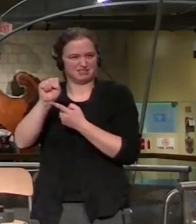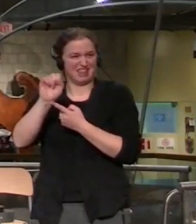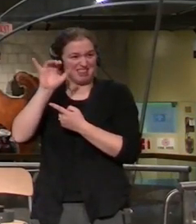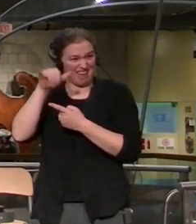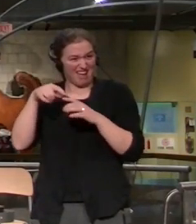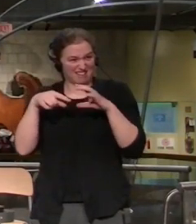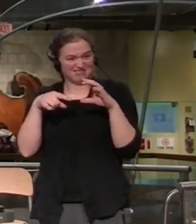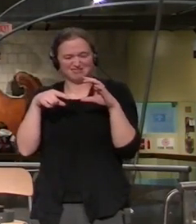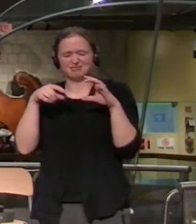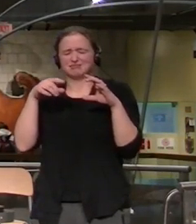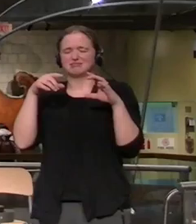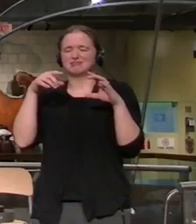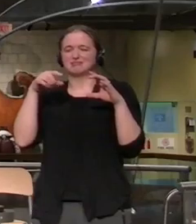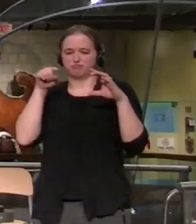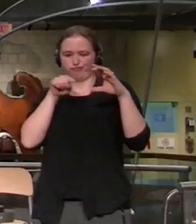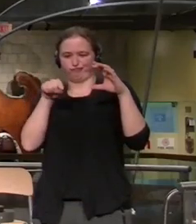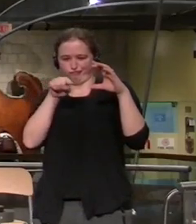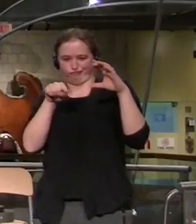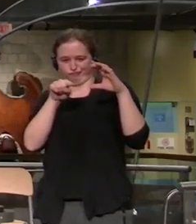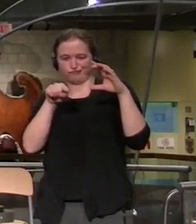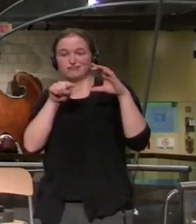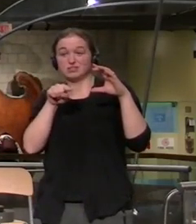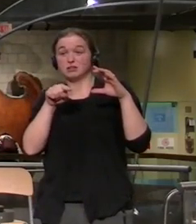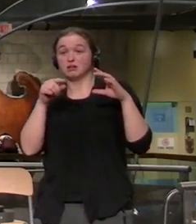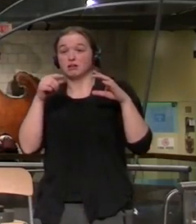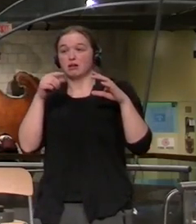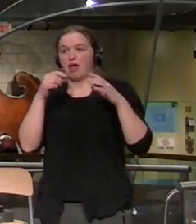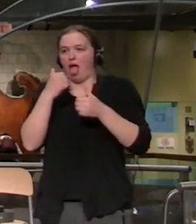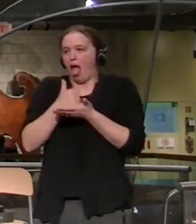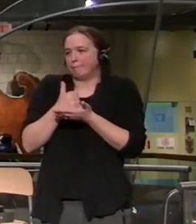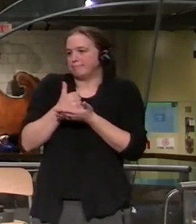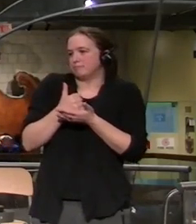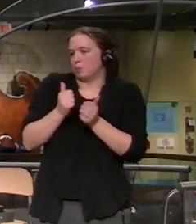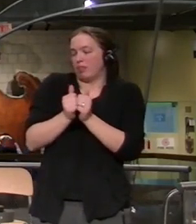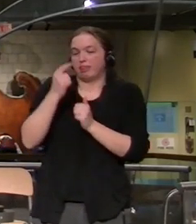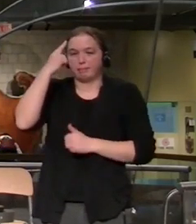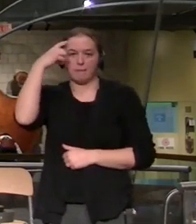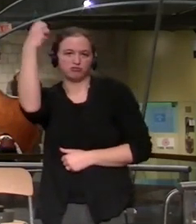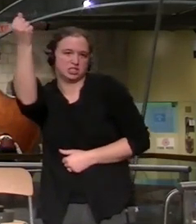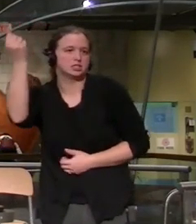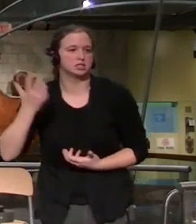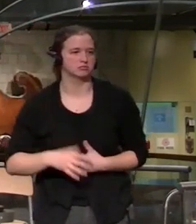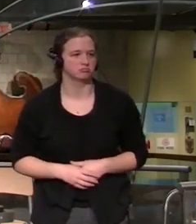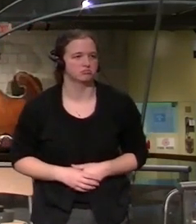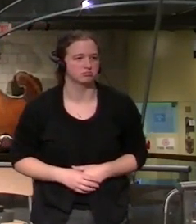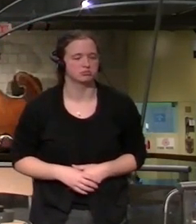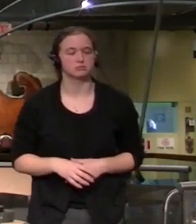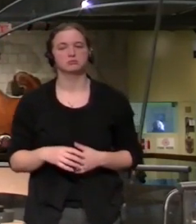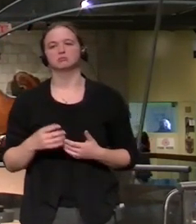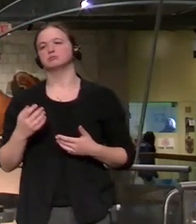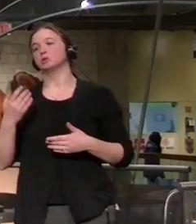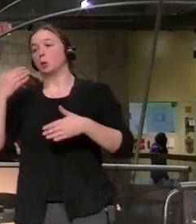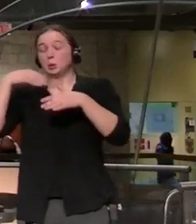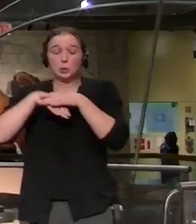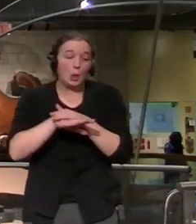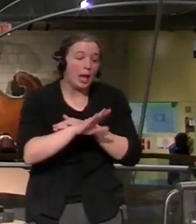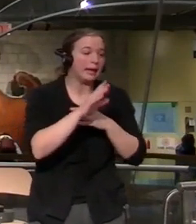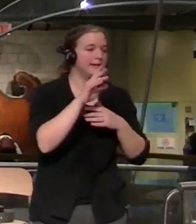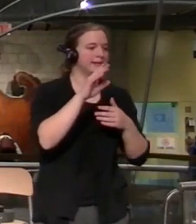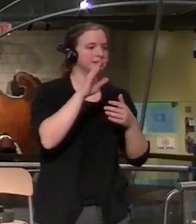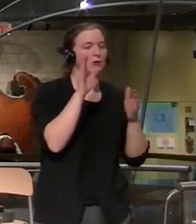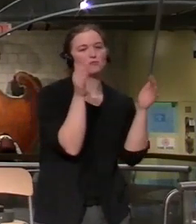that memories are a very powerful thing. You walk into a room and you smell cookies wafting, and that makes you think of when you were 10 years old and you made